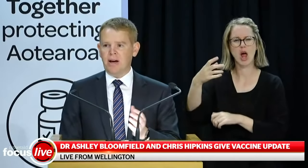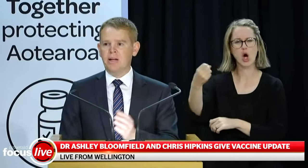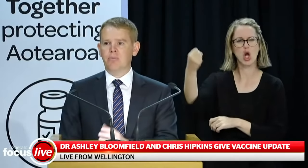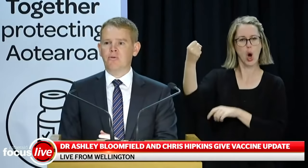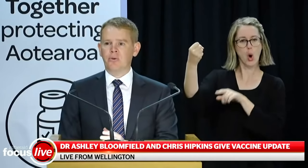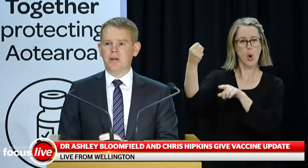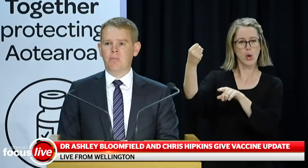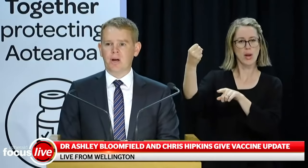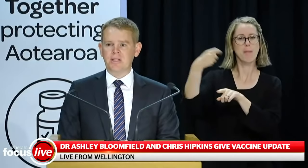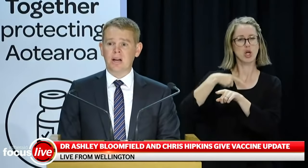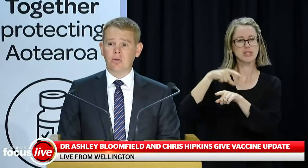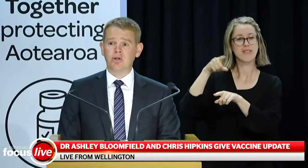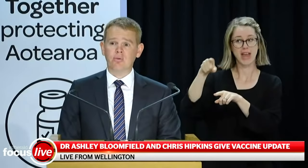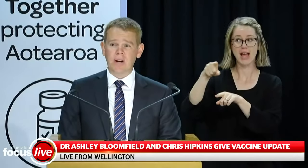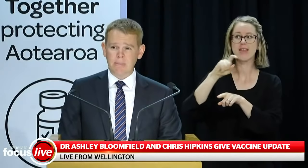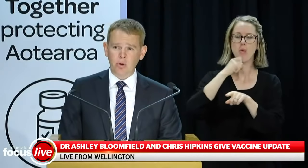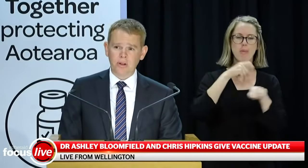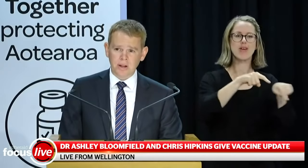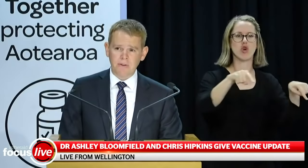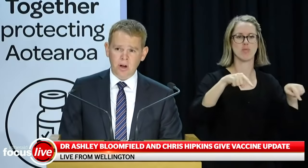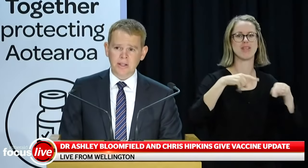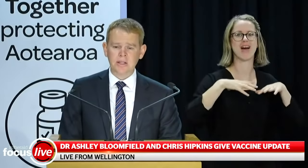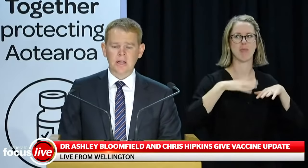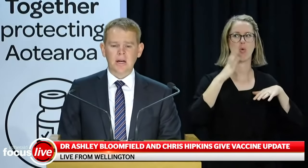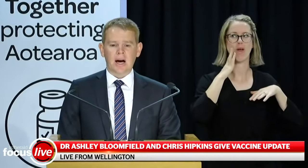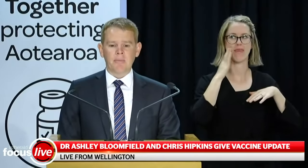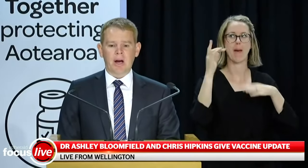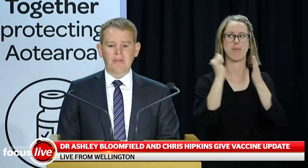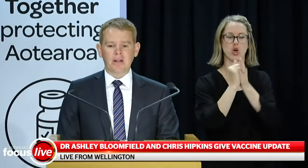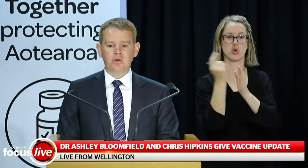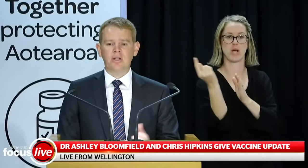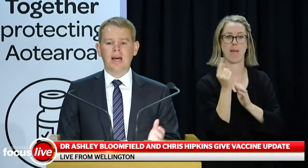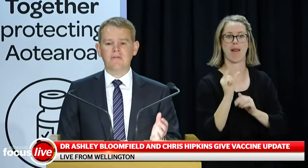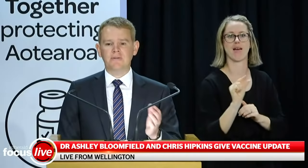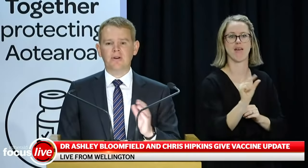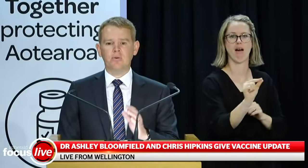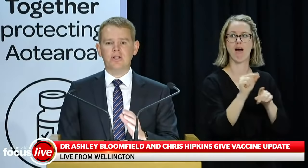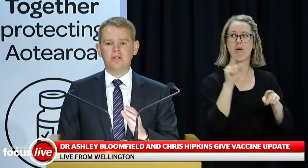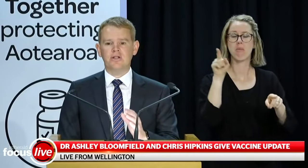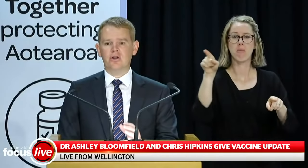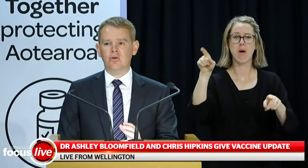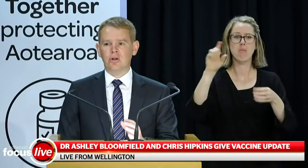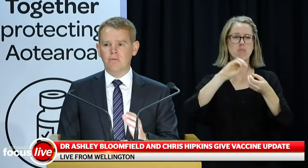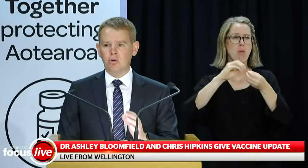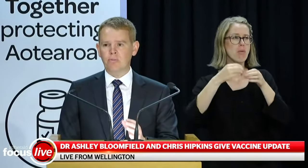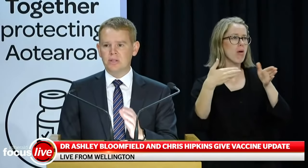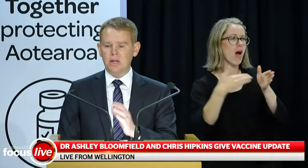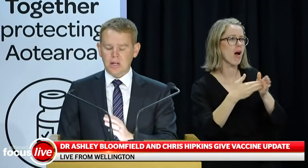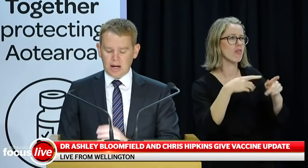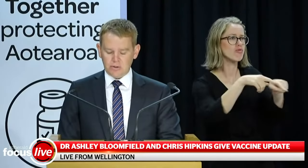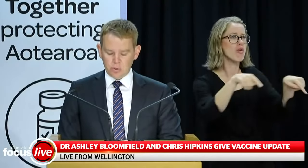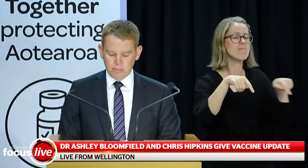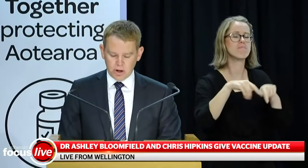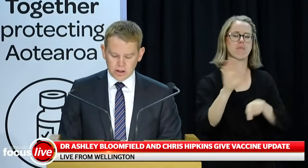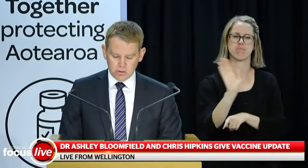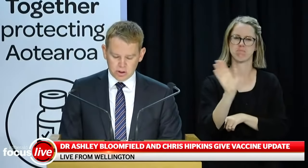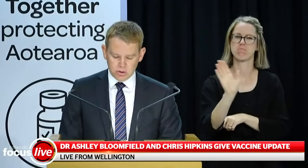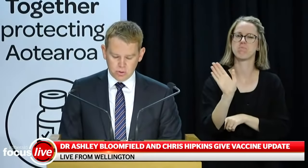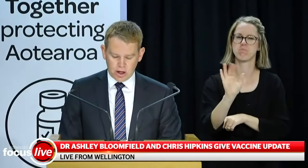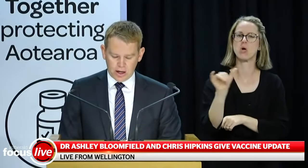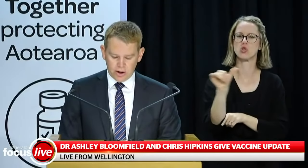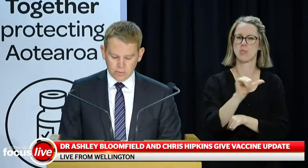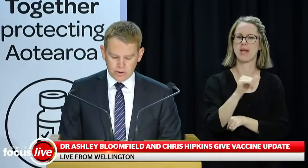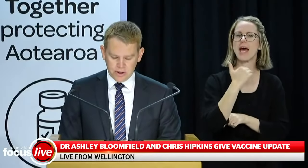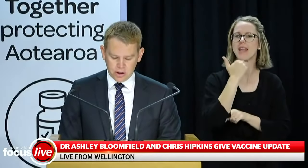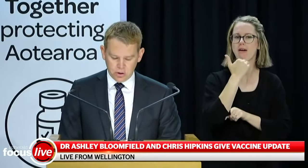rooms available for them as they look to rebook their flights, and they shouldn't have difficulty in securing rooms through MIQ